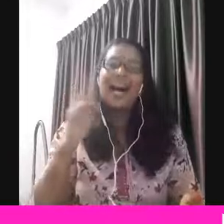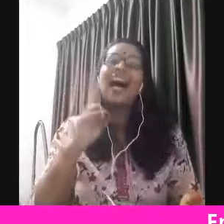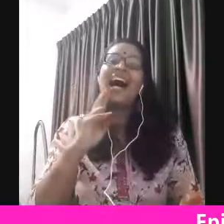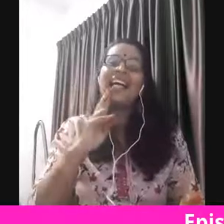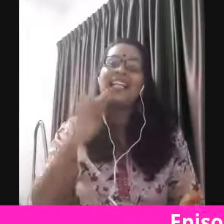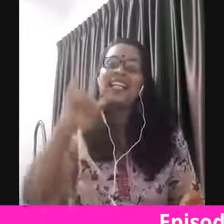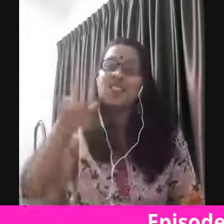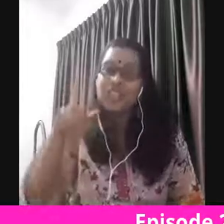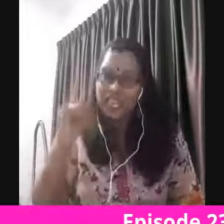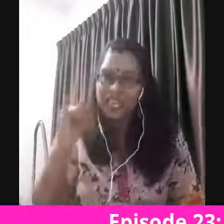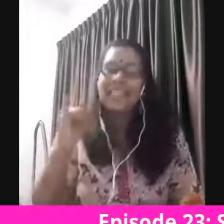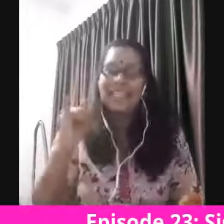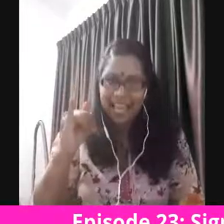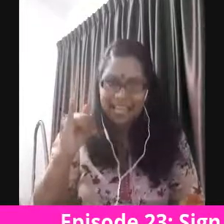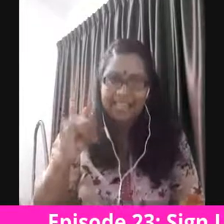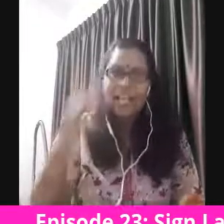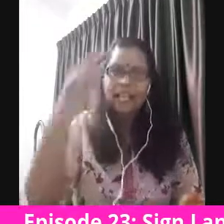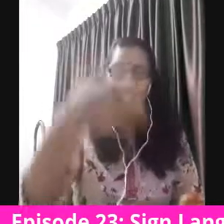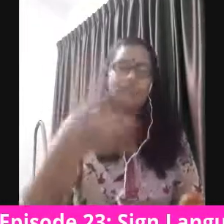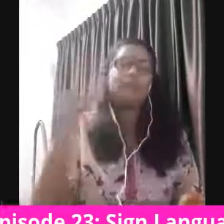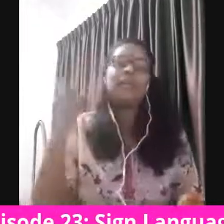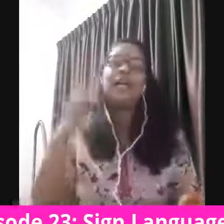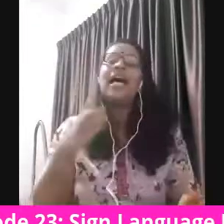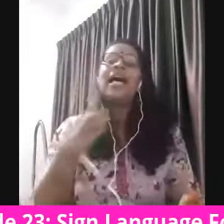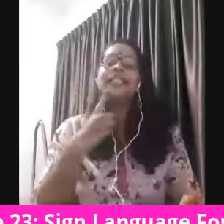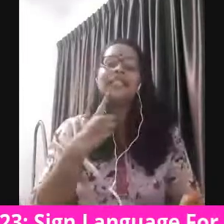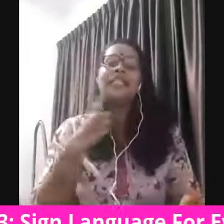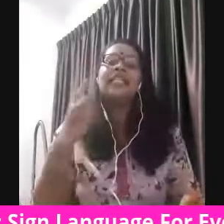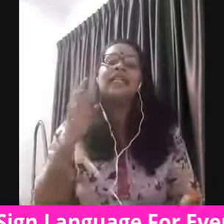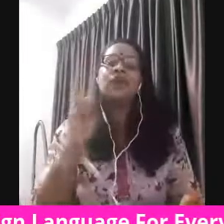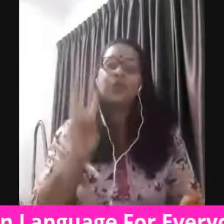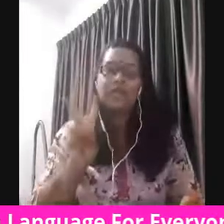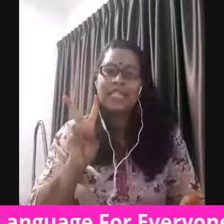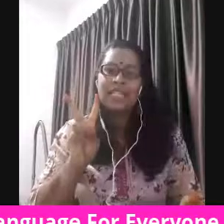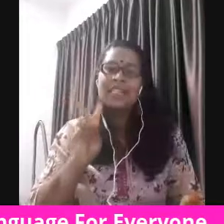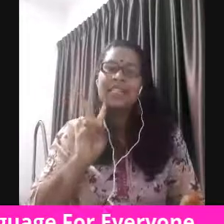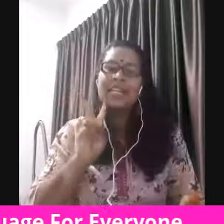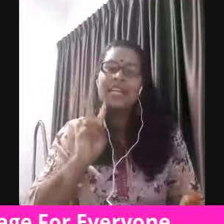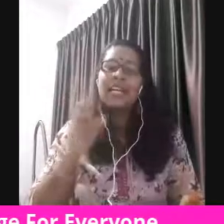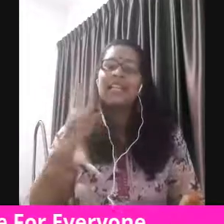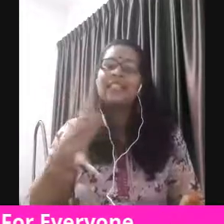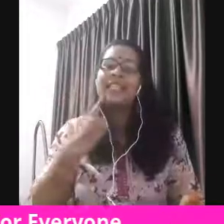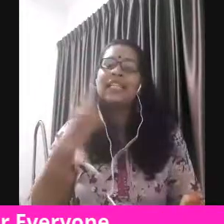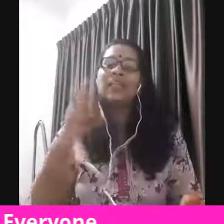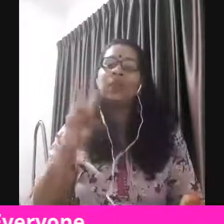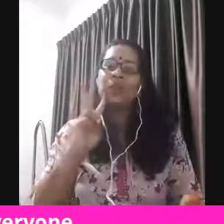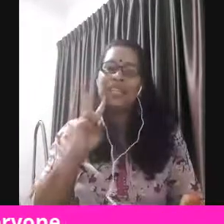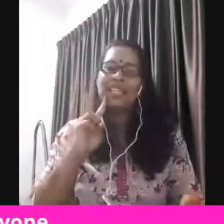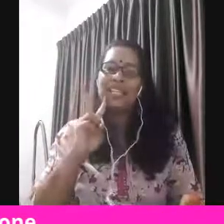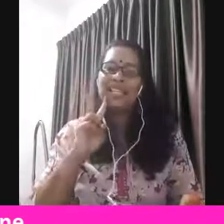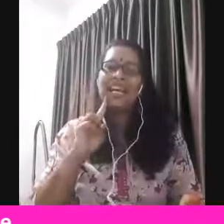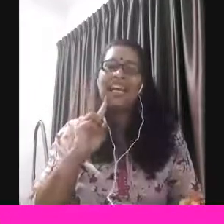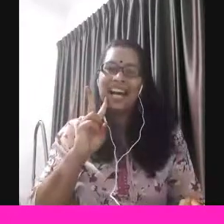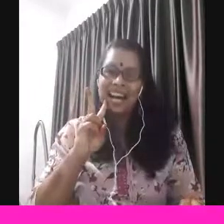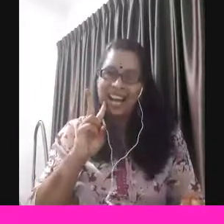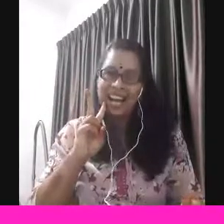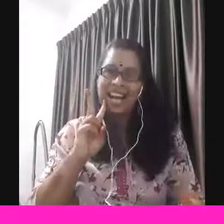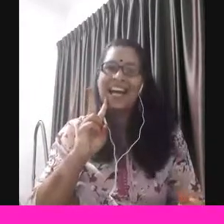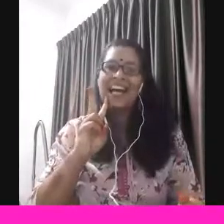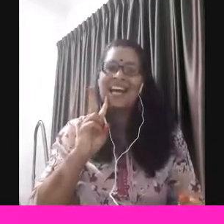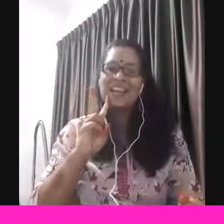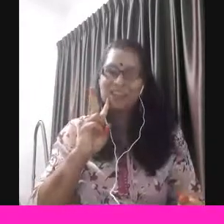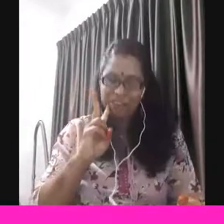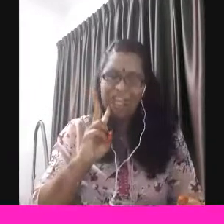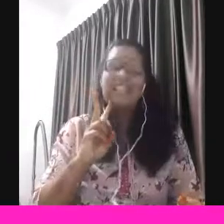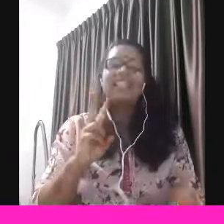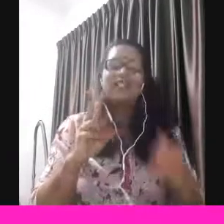R. R-J. Yes. Devapriya, D-V. D-V. T.